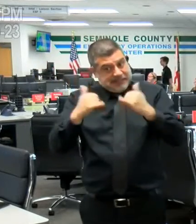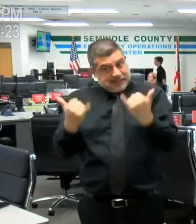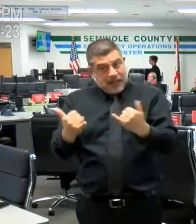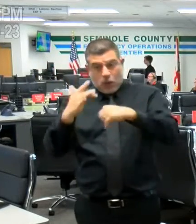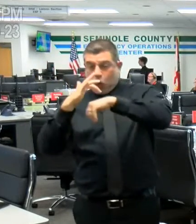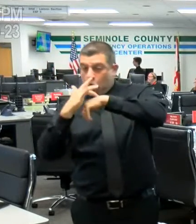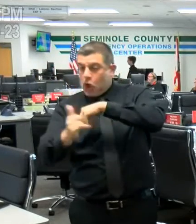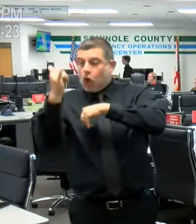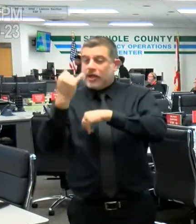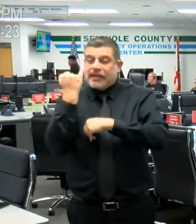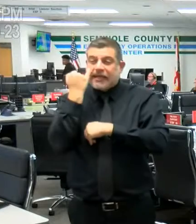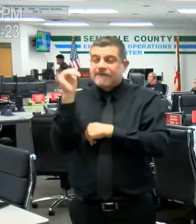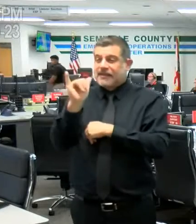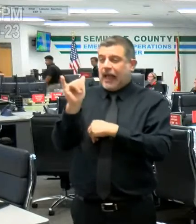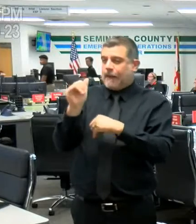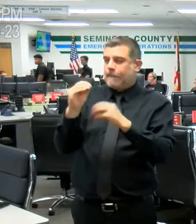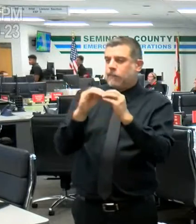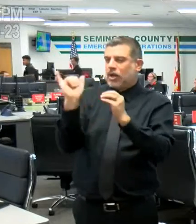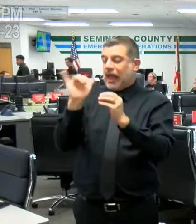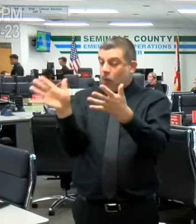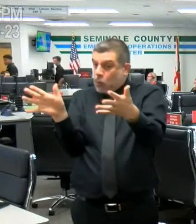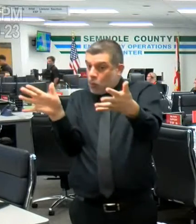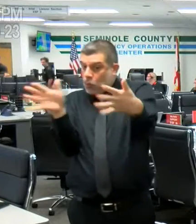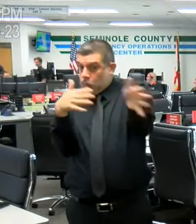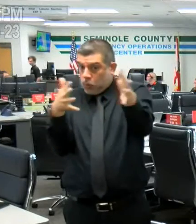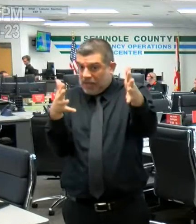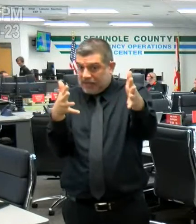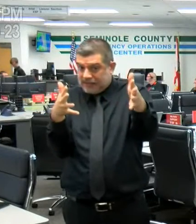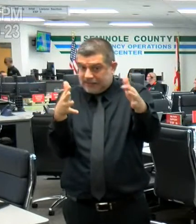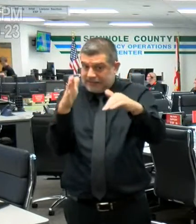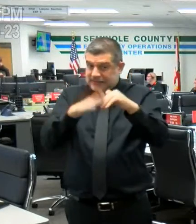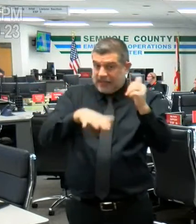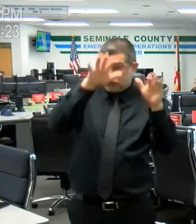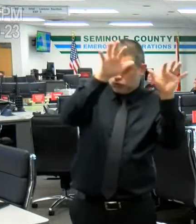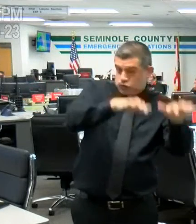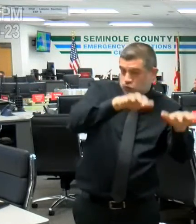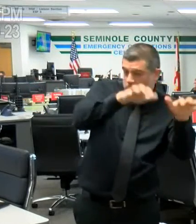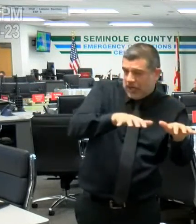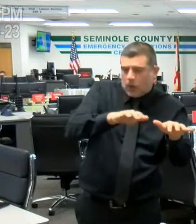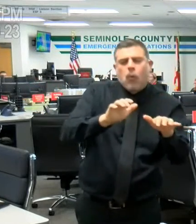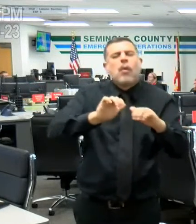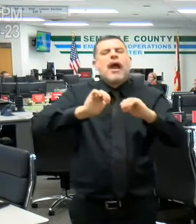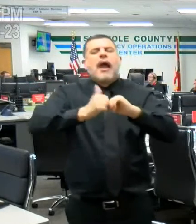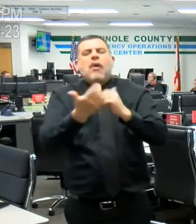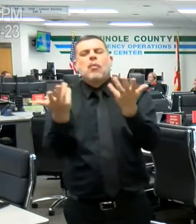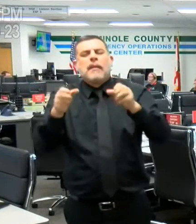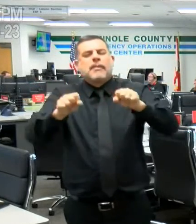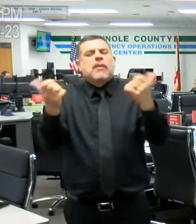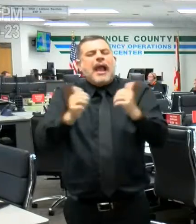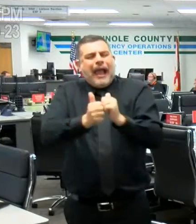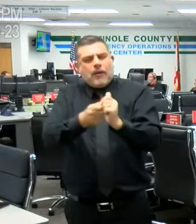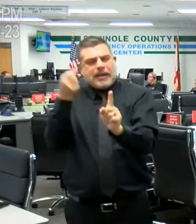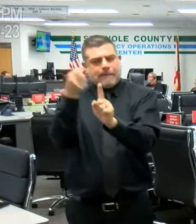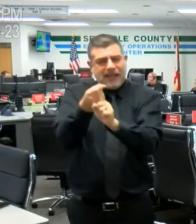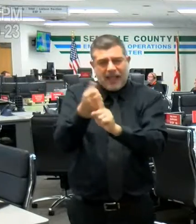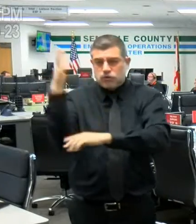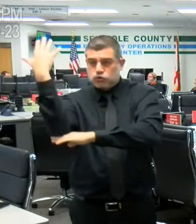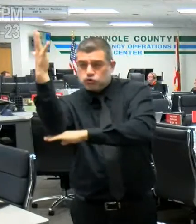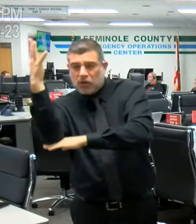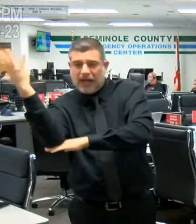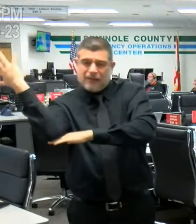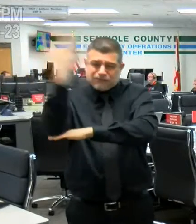a rainstorm, but with it being more of a windstorm, what are we looking at for possible impact for this area? Because we have a lot of trees, a lot of beautiful areas in Seminole